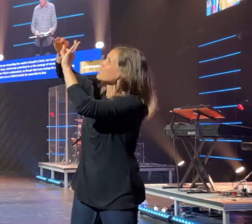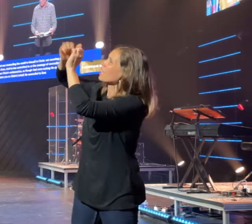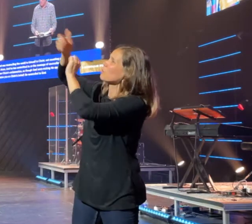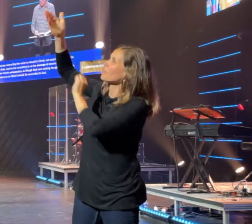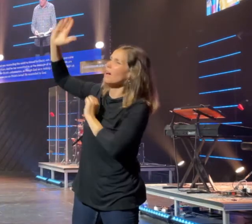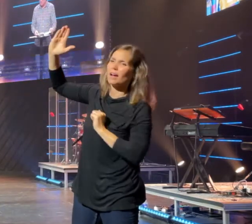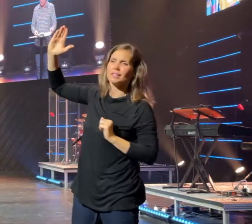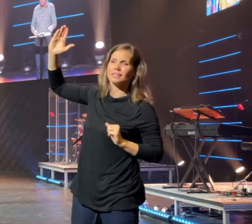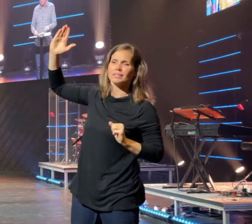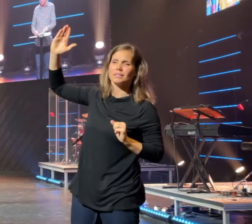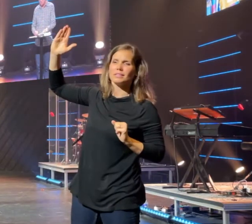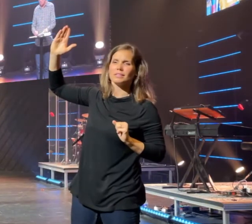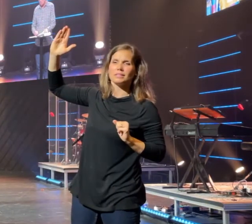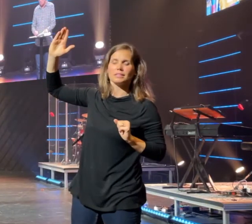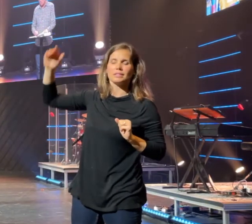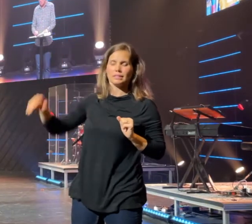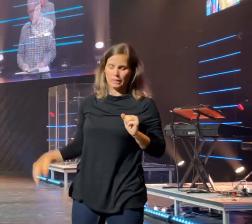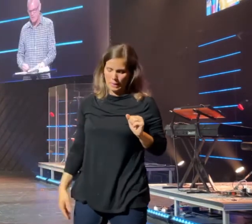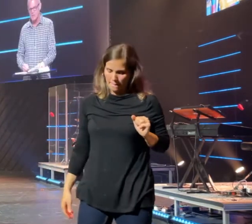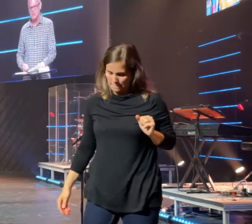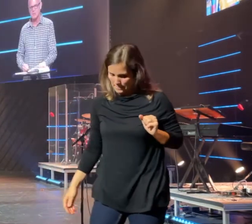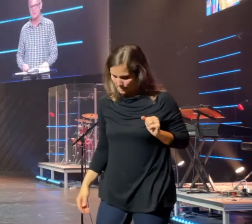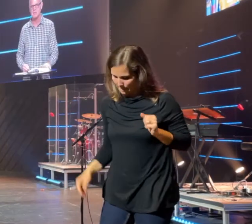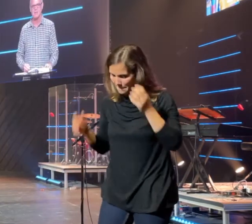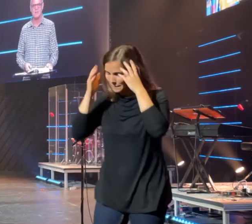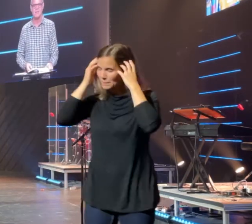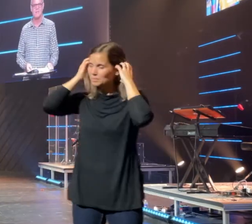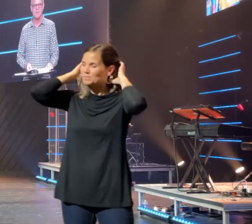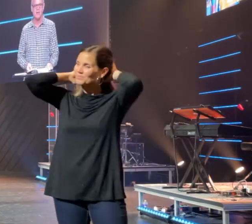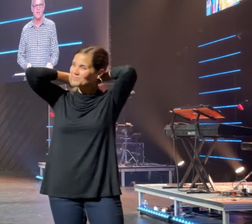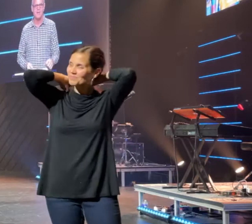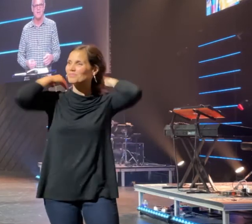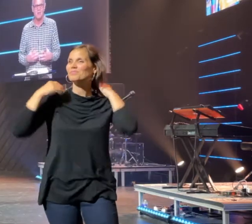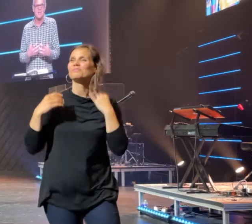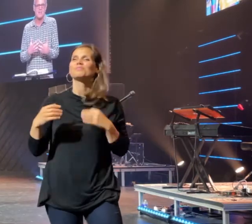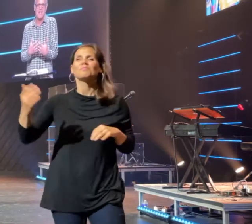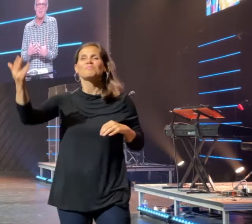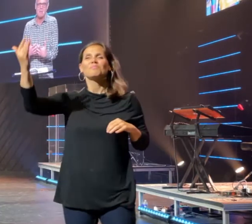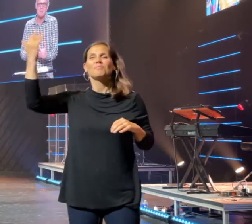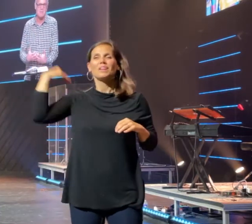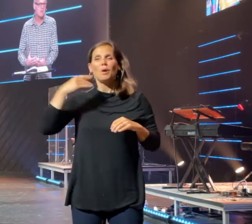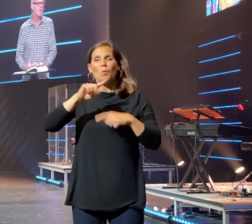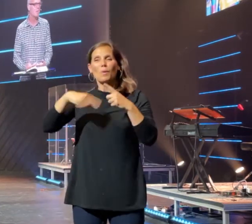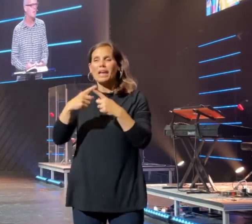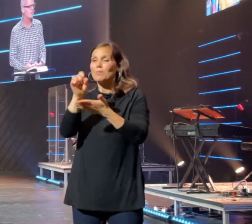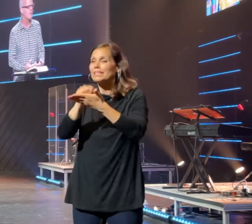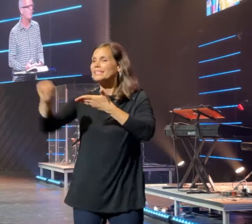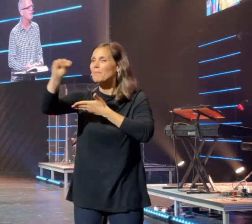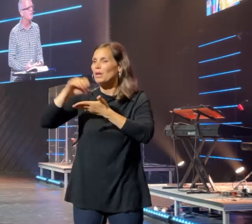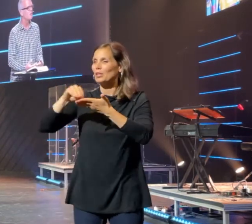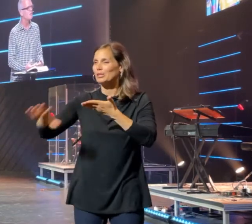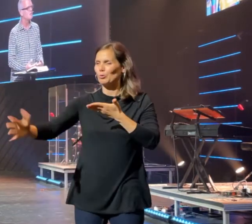Be reconciled to God. You know, when I first went to a seminary, the question came up, I'm sure it's been coming up